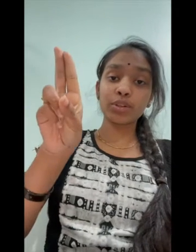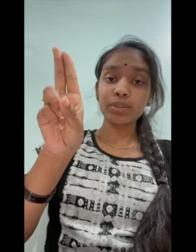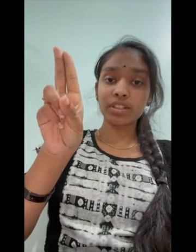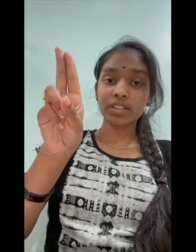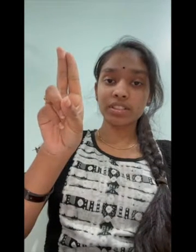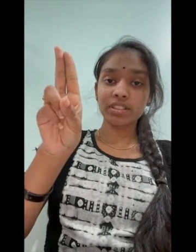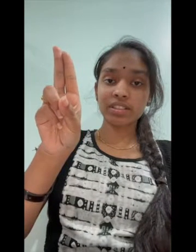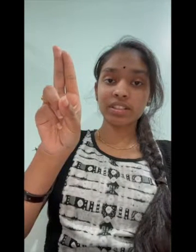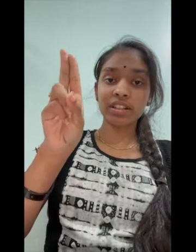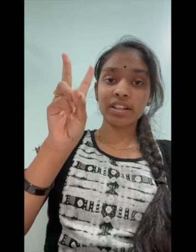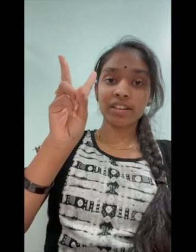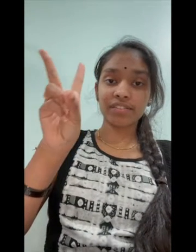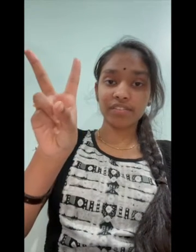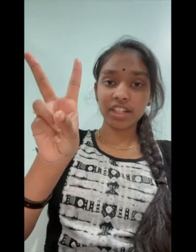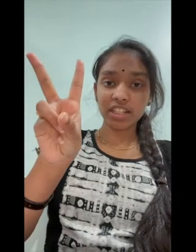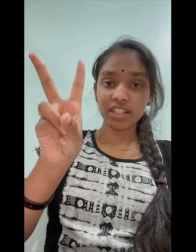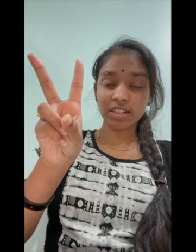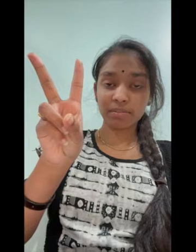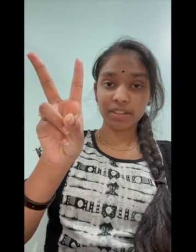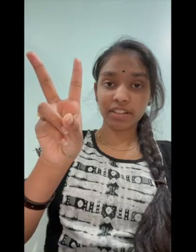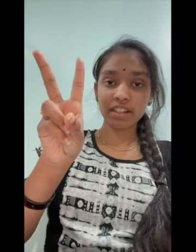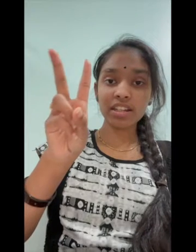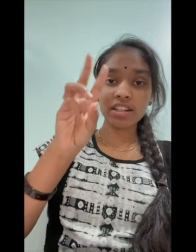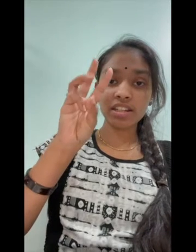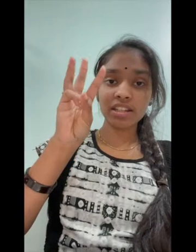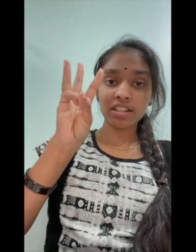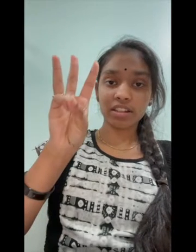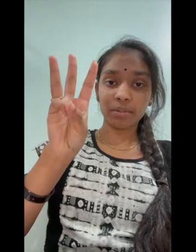U, V, peace sign. W,